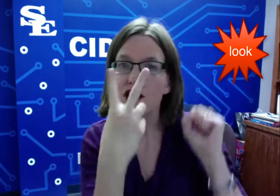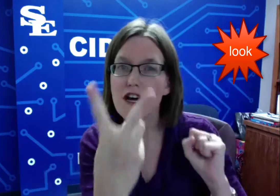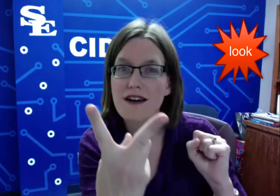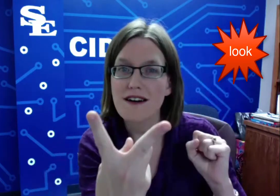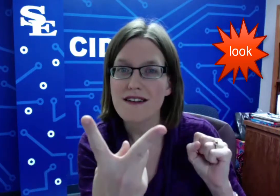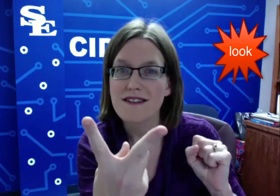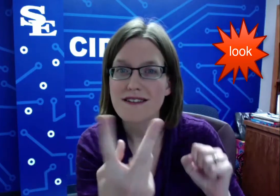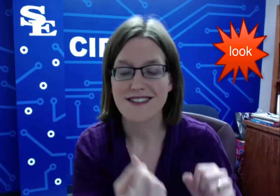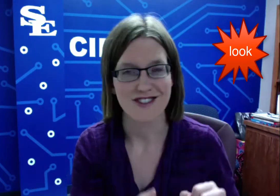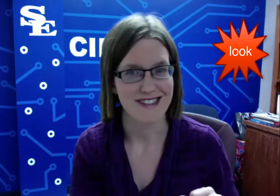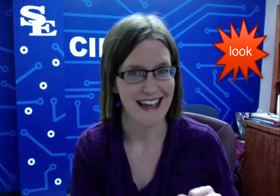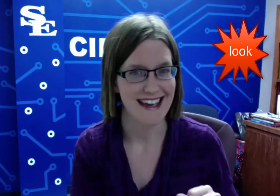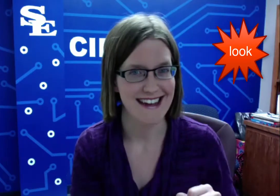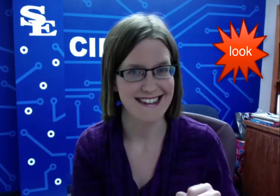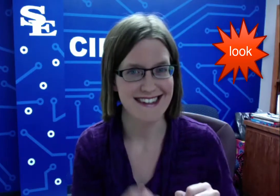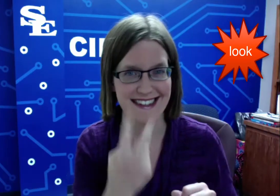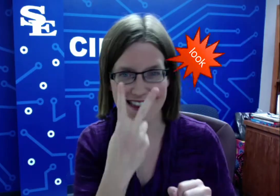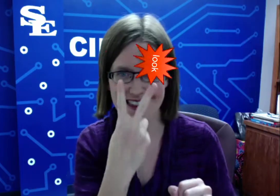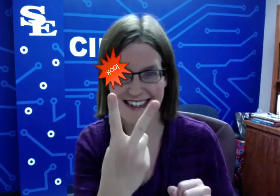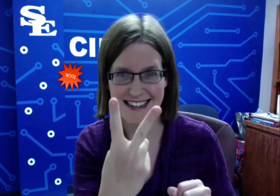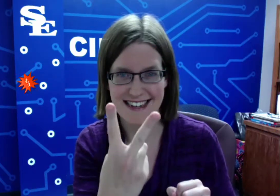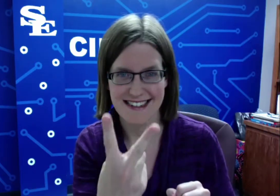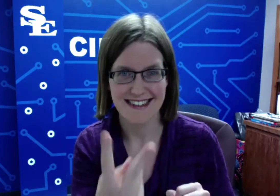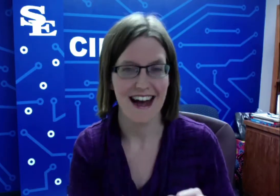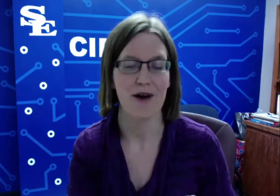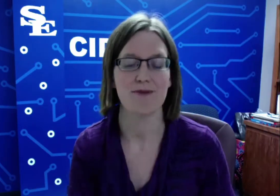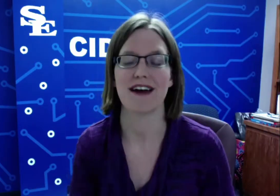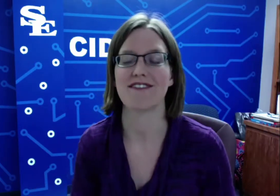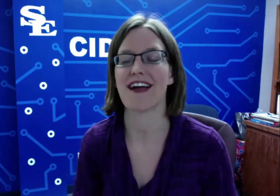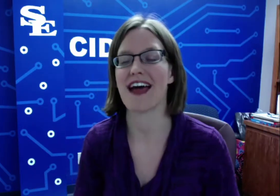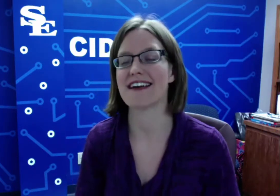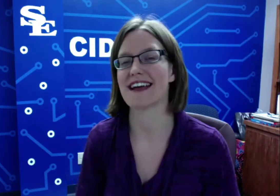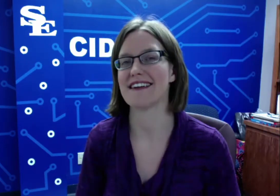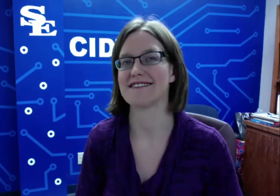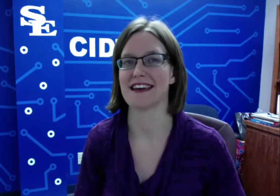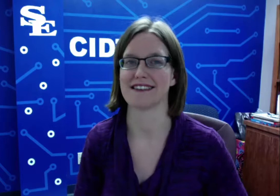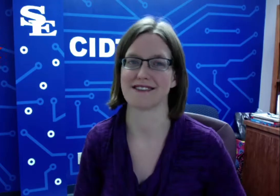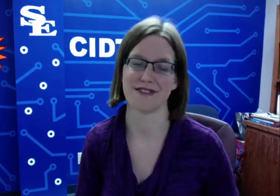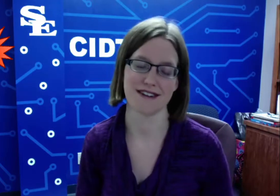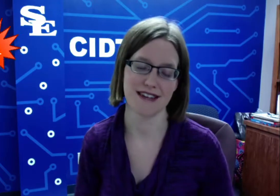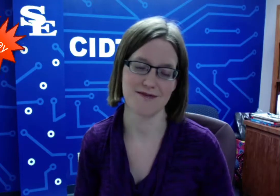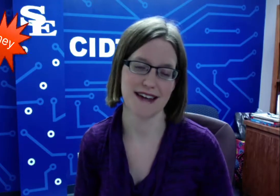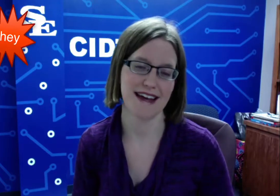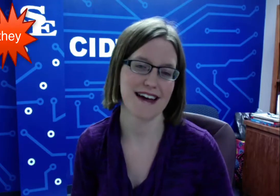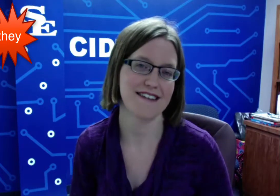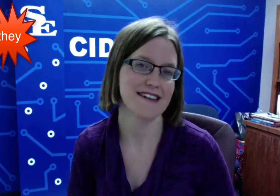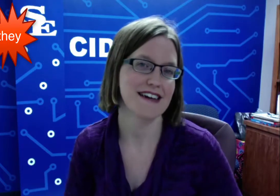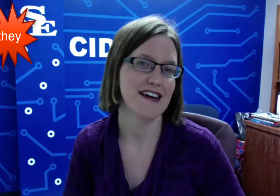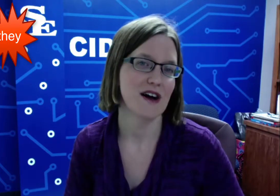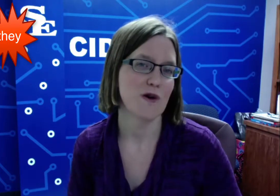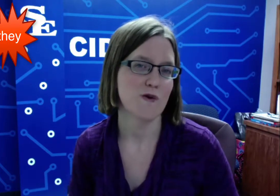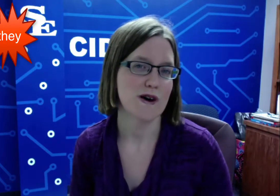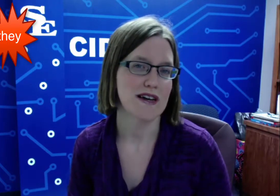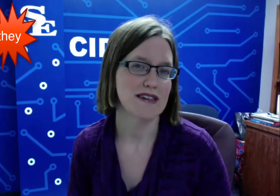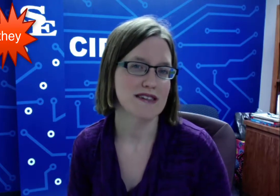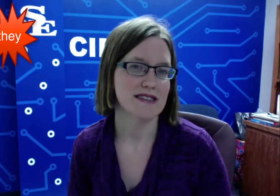Look. Did you say it? Look. I hope you got it right. Okay, the next word's up now. What is